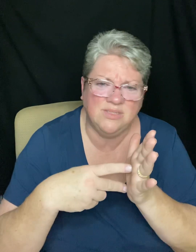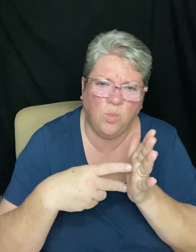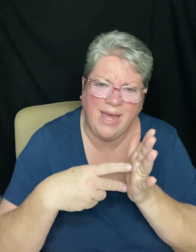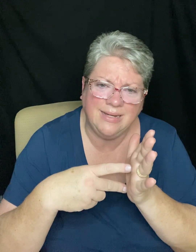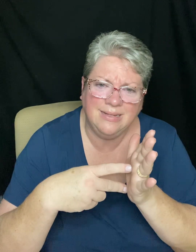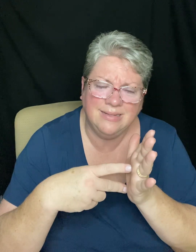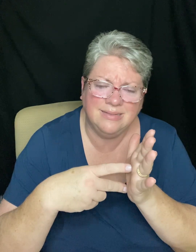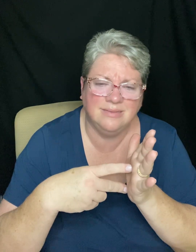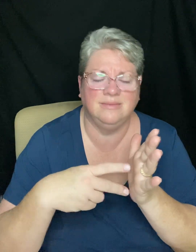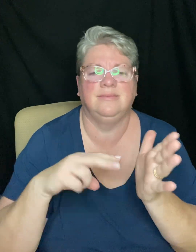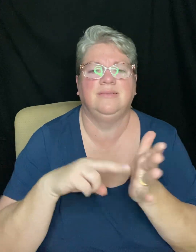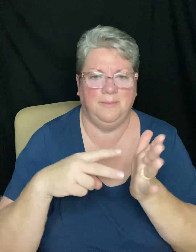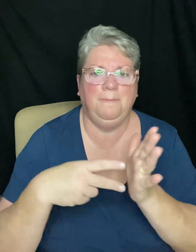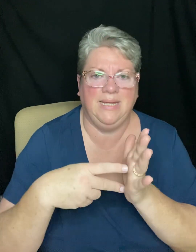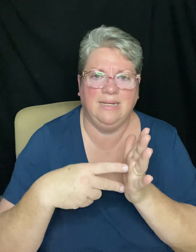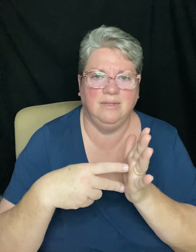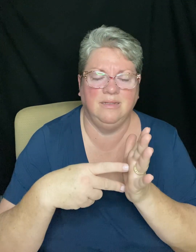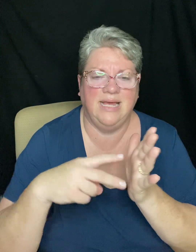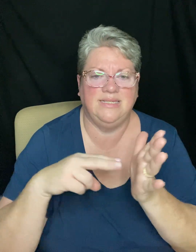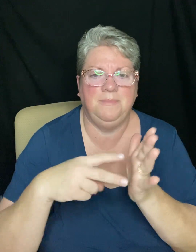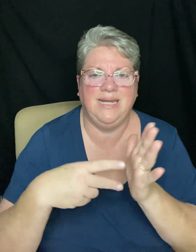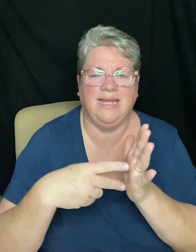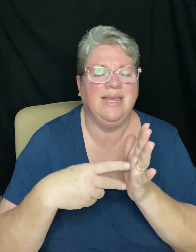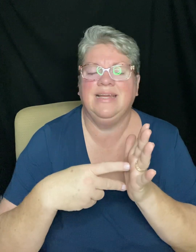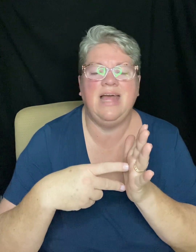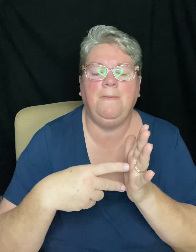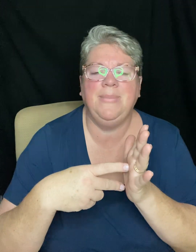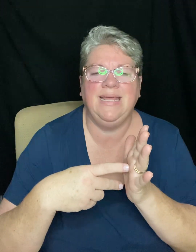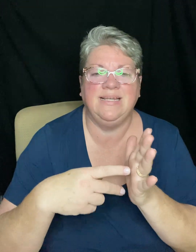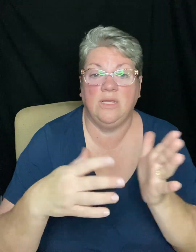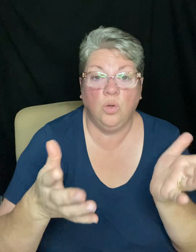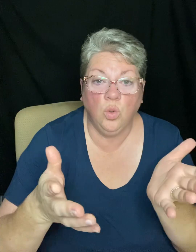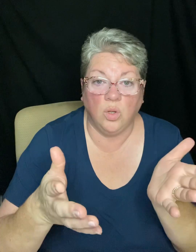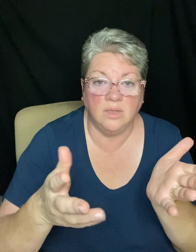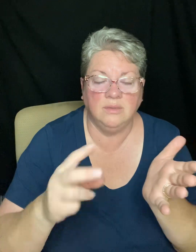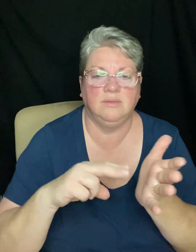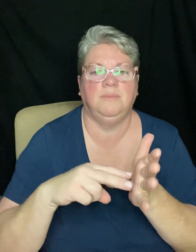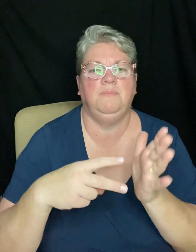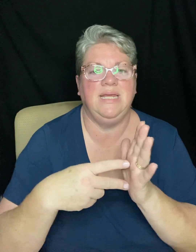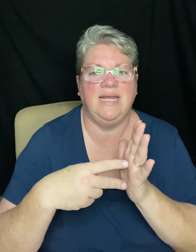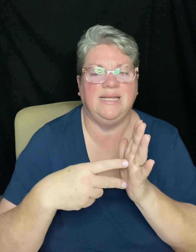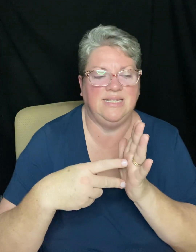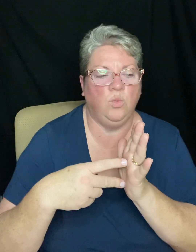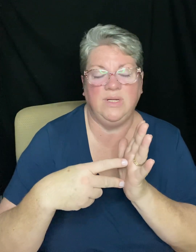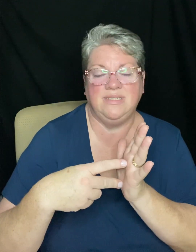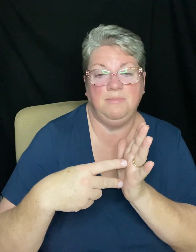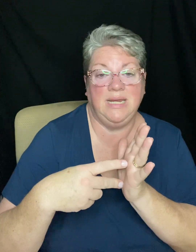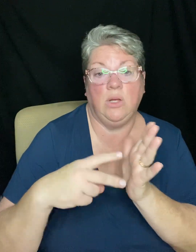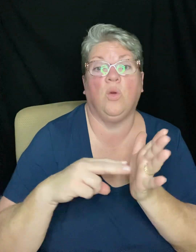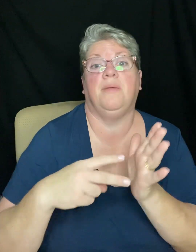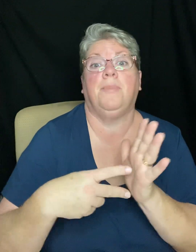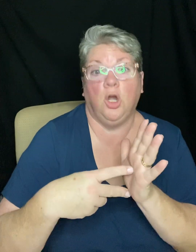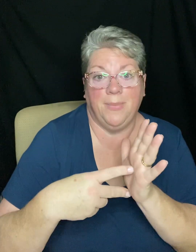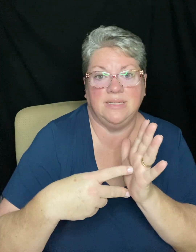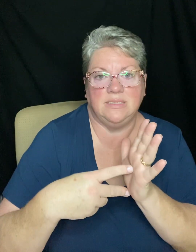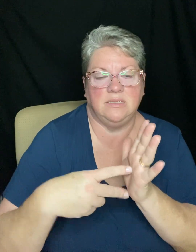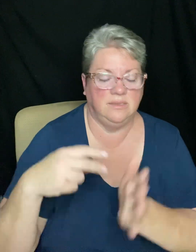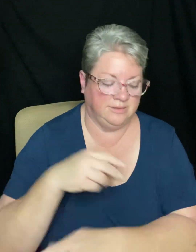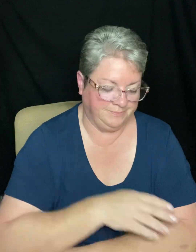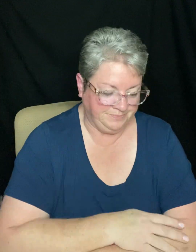what? Mean, as in meaning. Not mean as in cruel. Mean as in what is the meaning or the purpose.